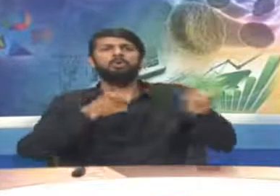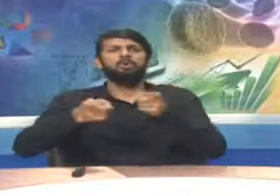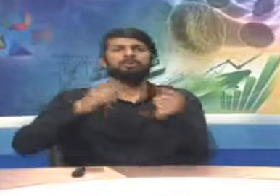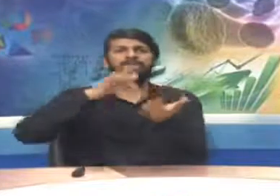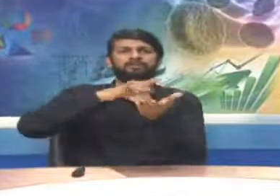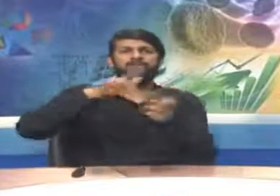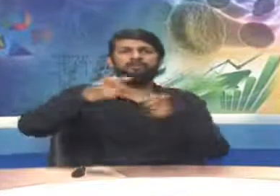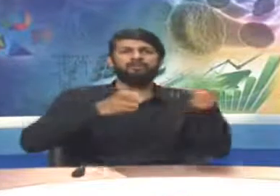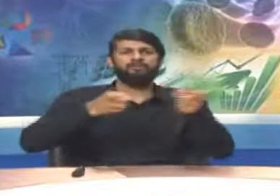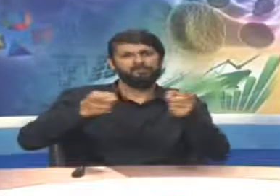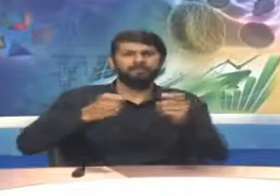decentralization,